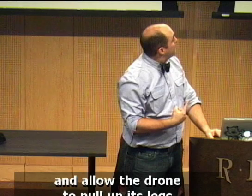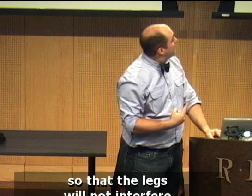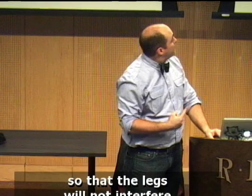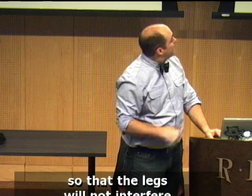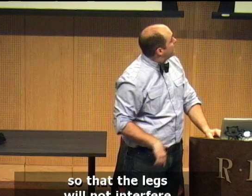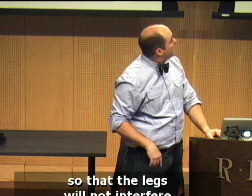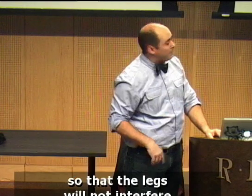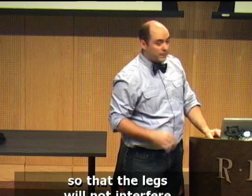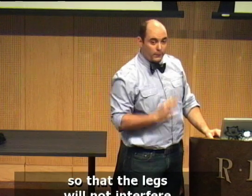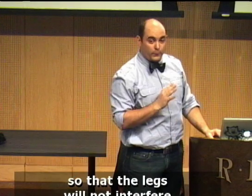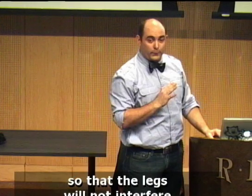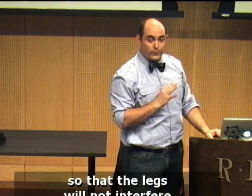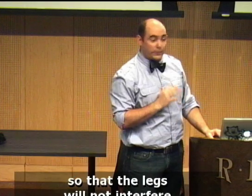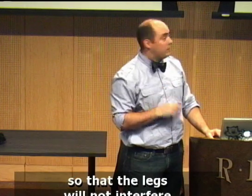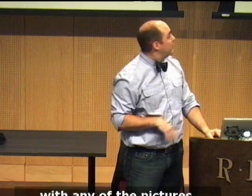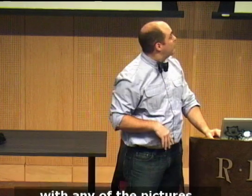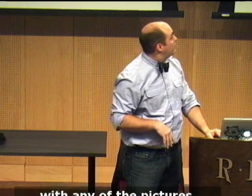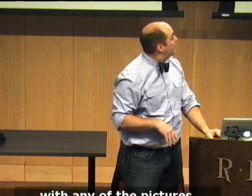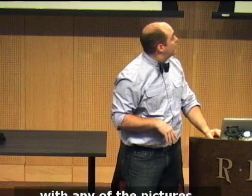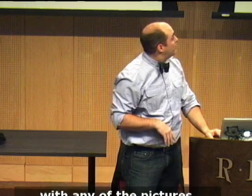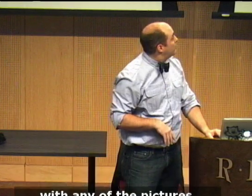that the legs will not interfere with any of the pictures.